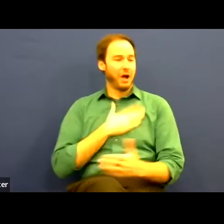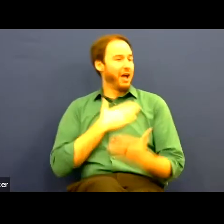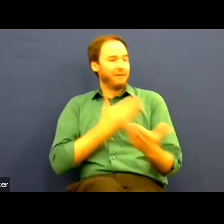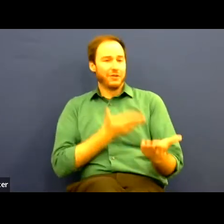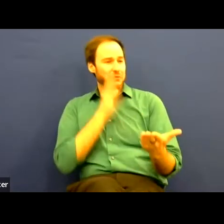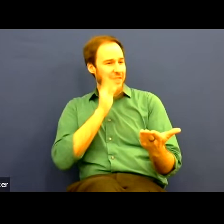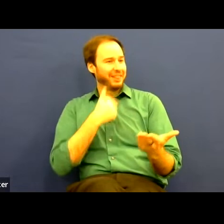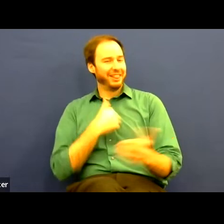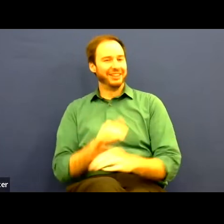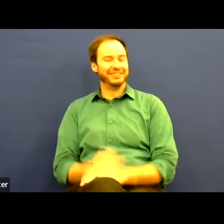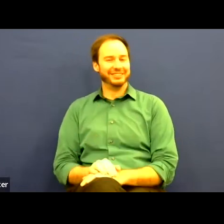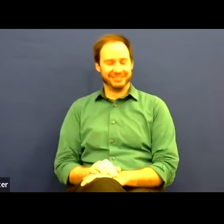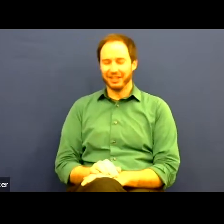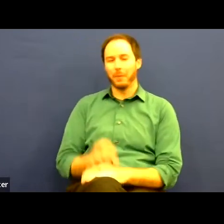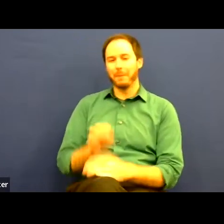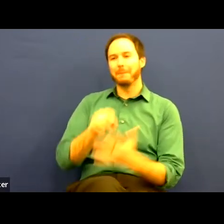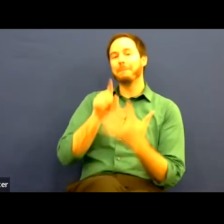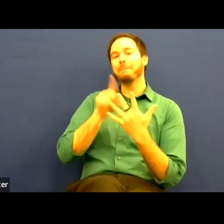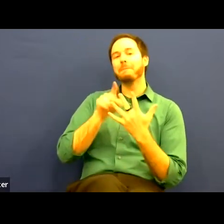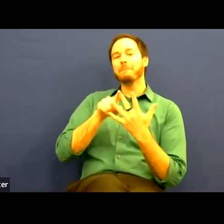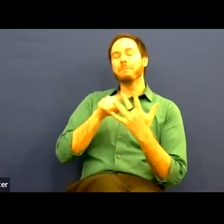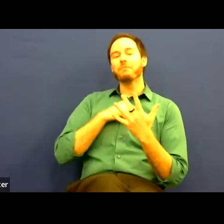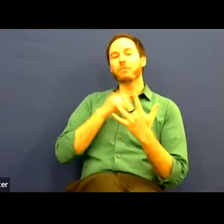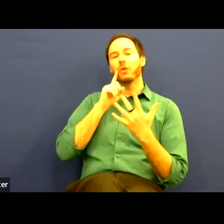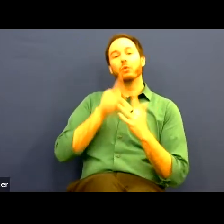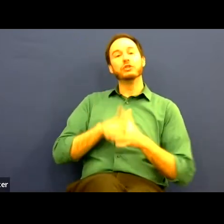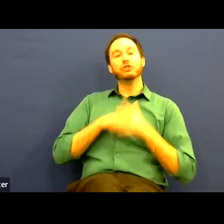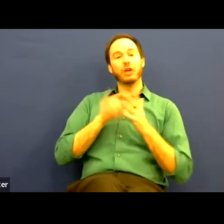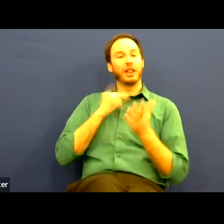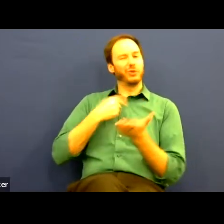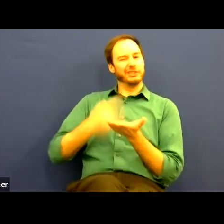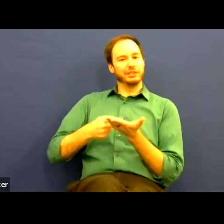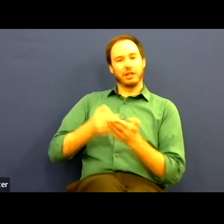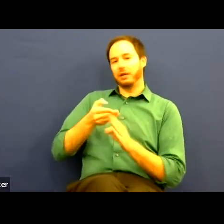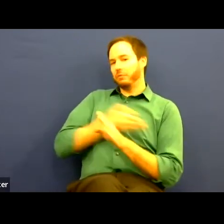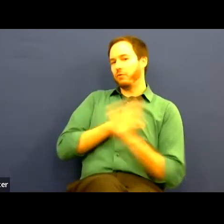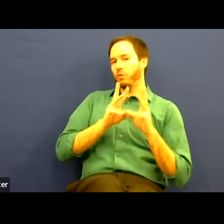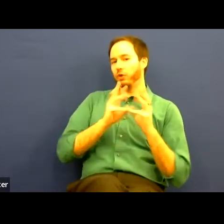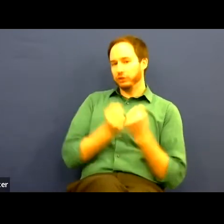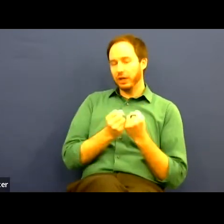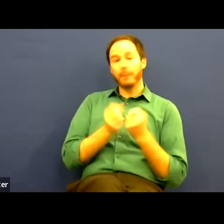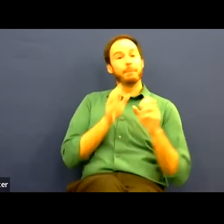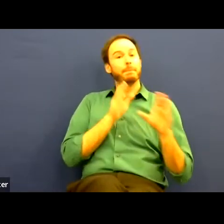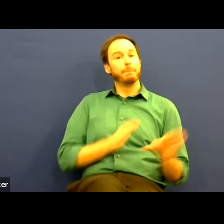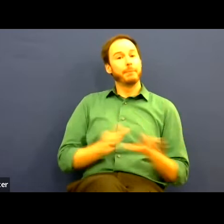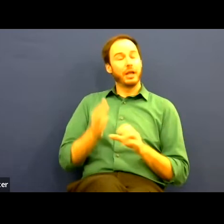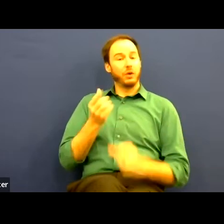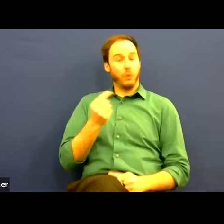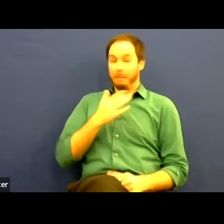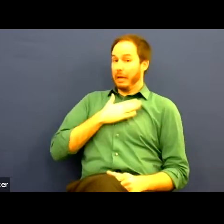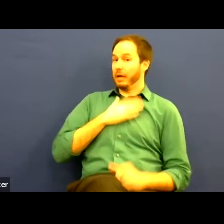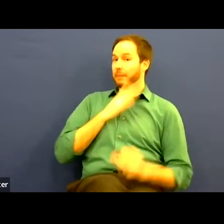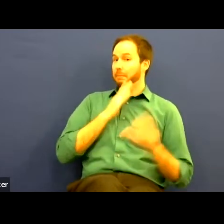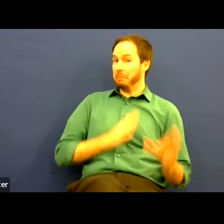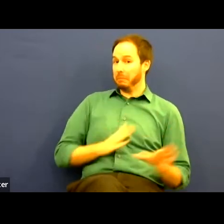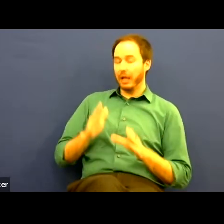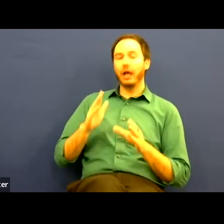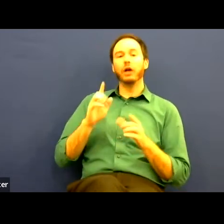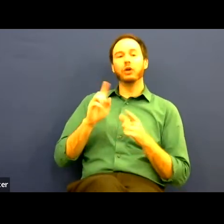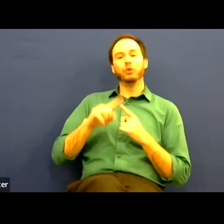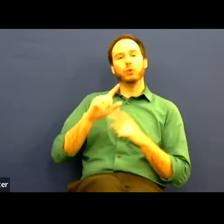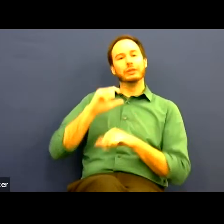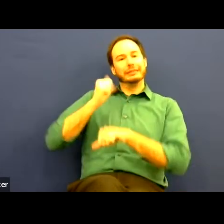it. So I'll just start off by saying, as discussed at the workshop, the plan, my plan is to place the